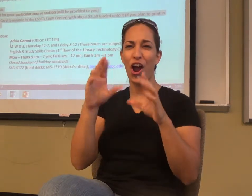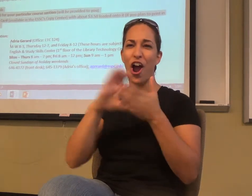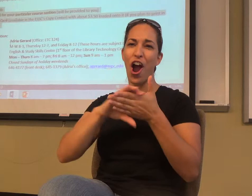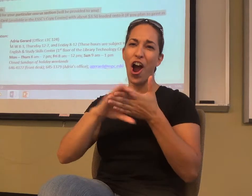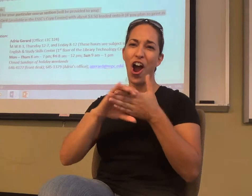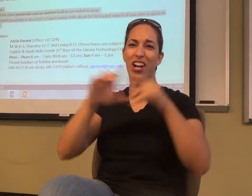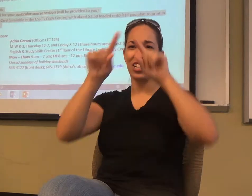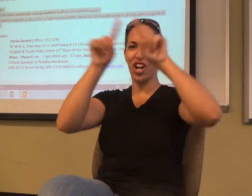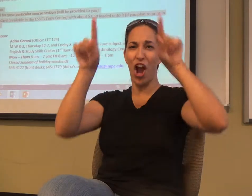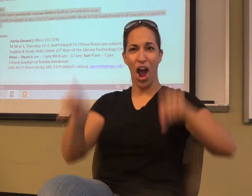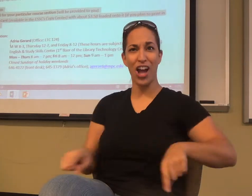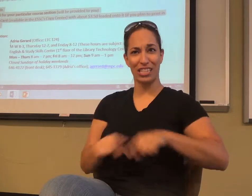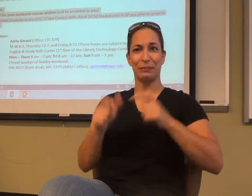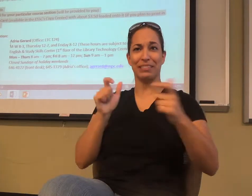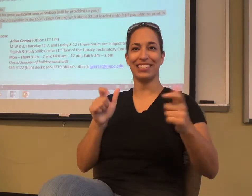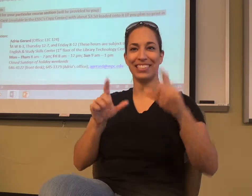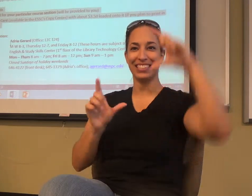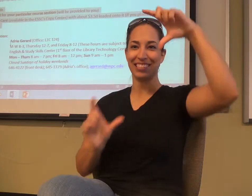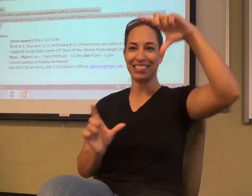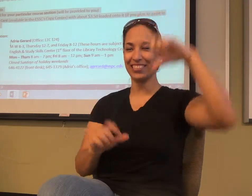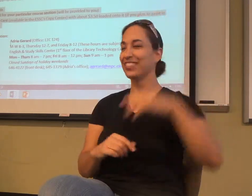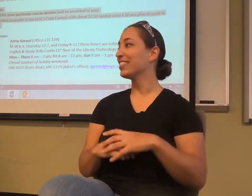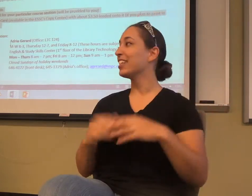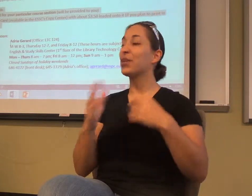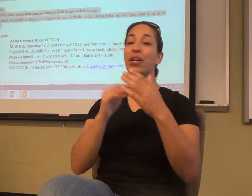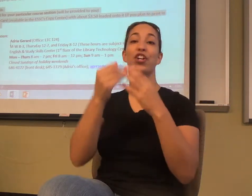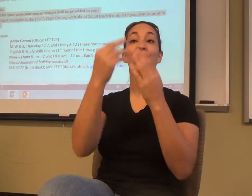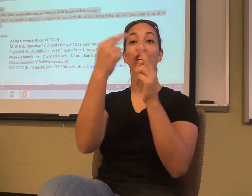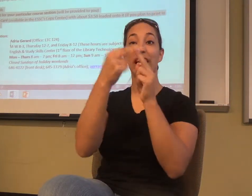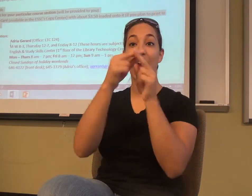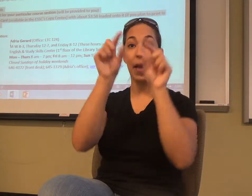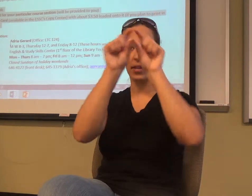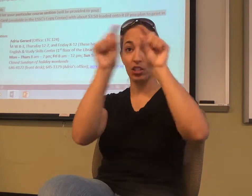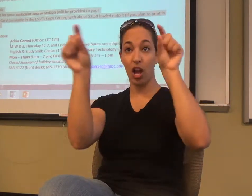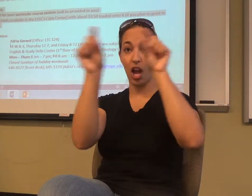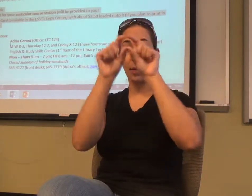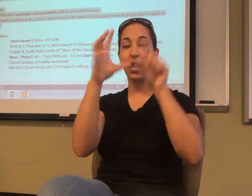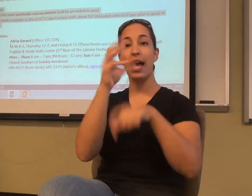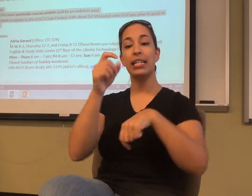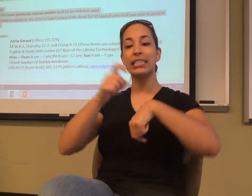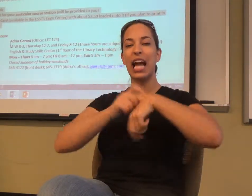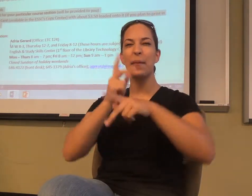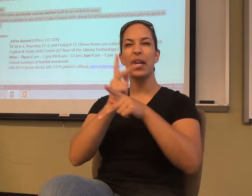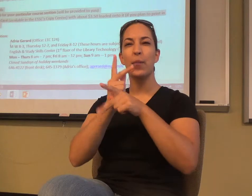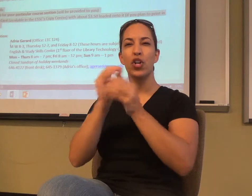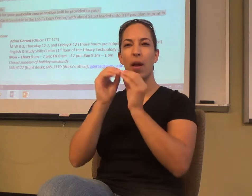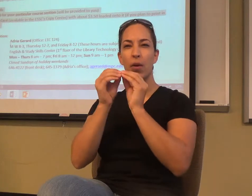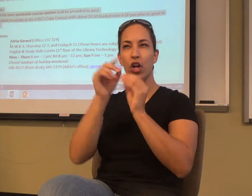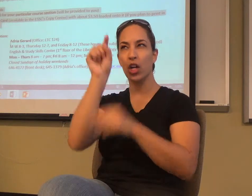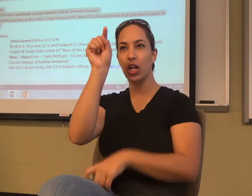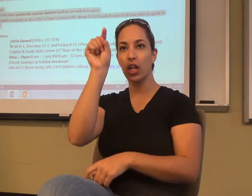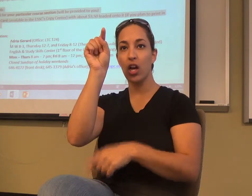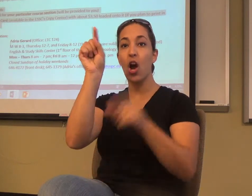Your name is up at the top and your timekeeper number. Your timekeeper number is also at the bottom of the other side.